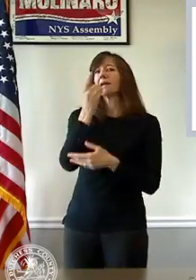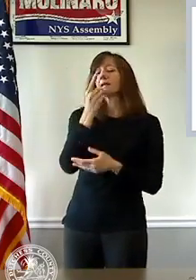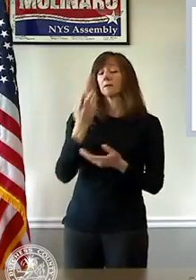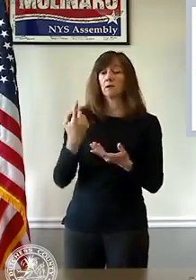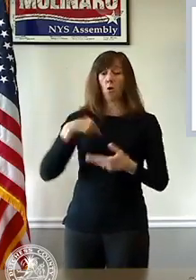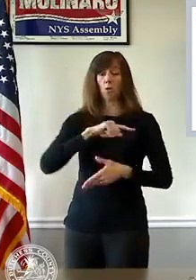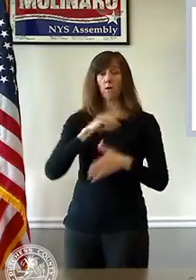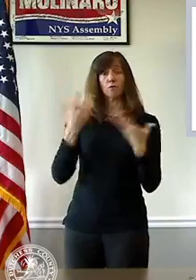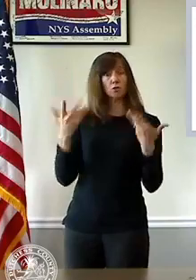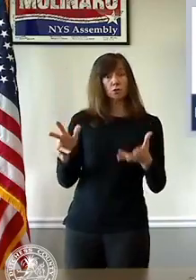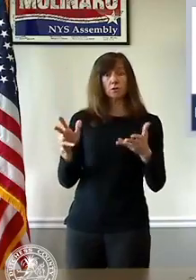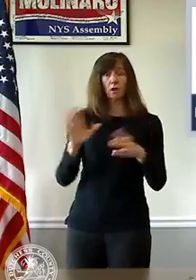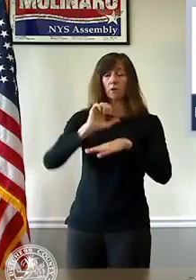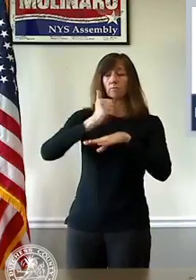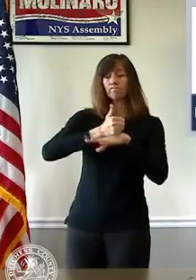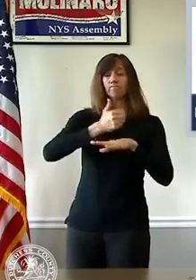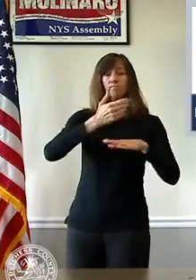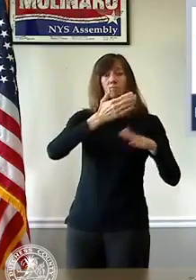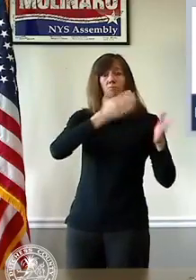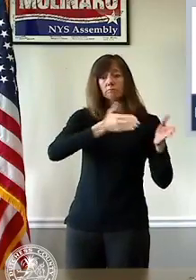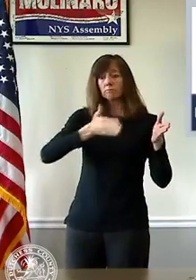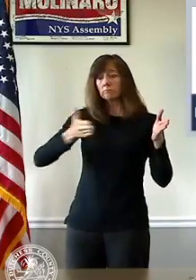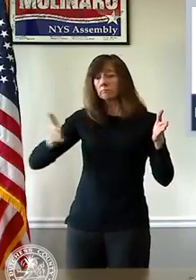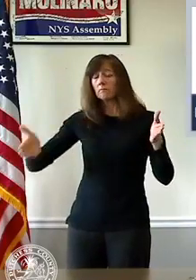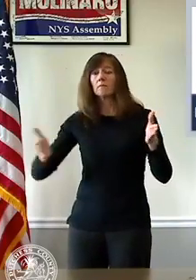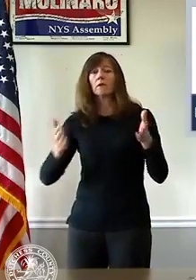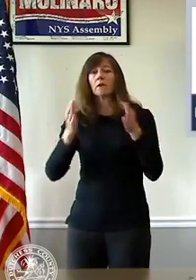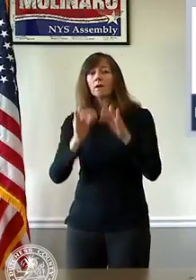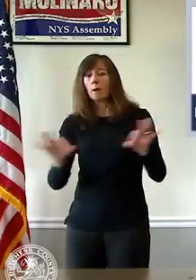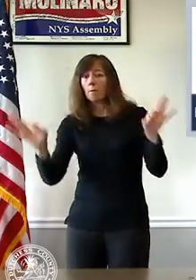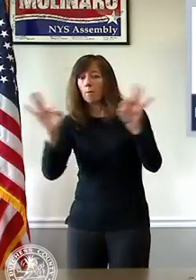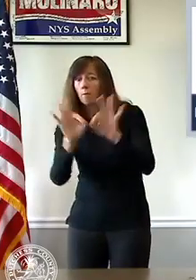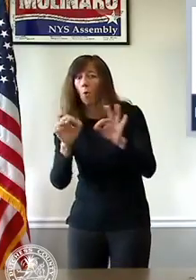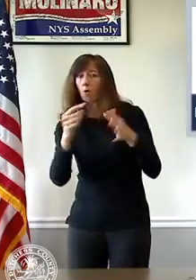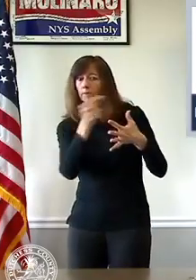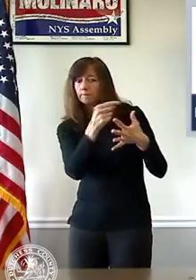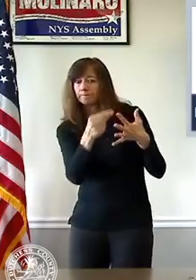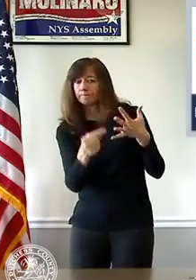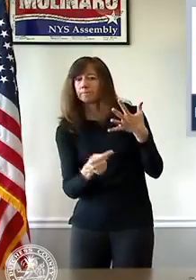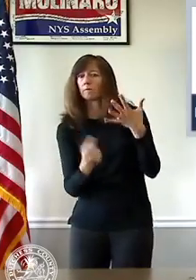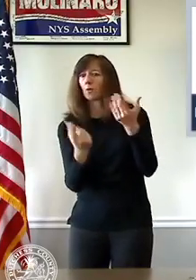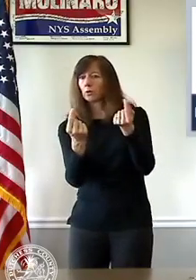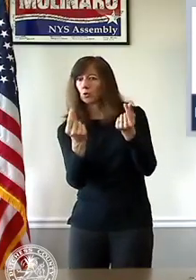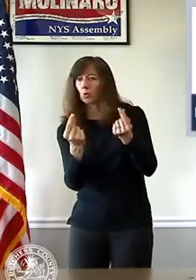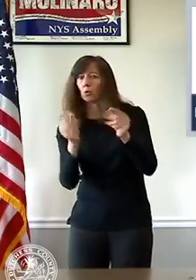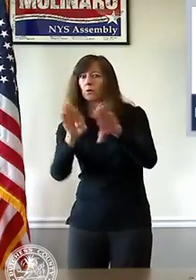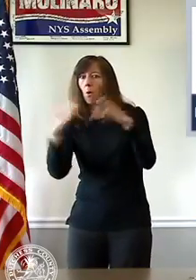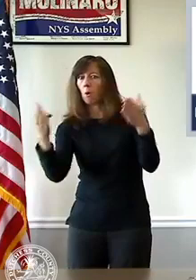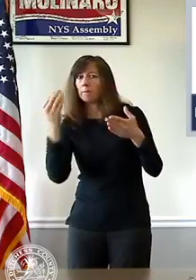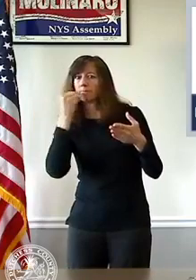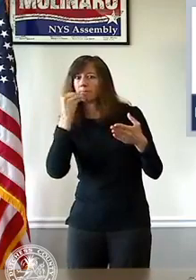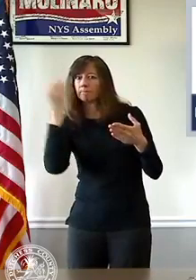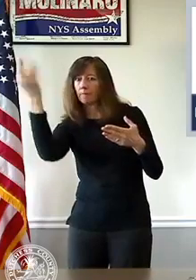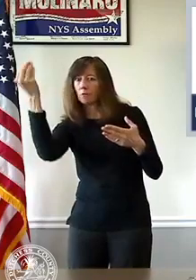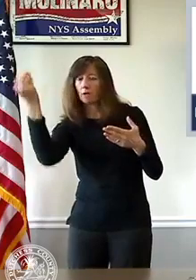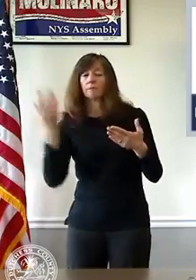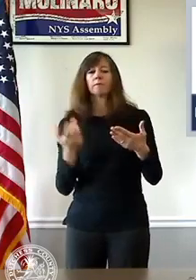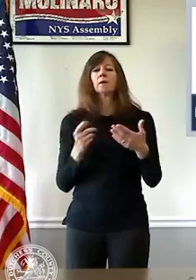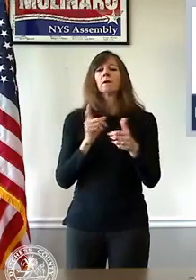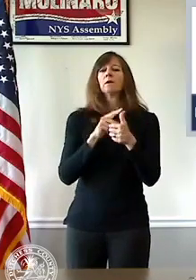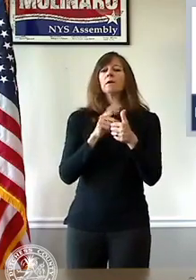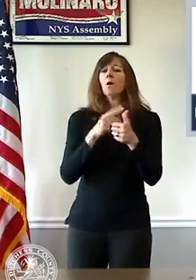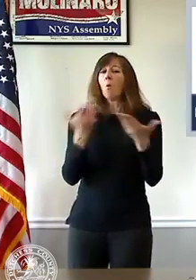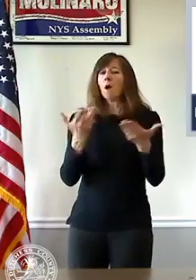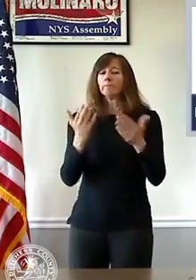of steps that we think are important. They include easing restrictions on